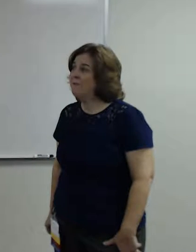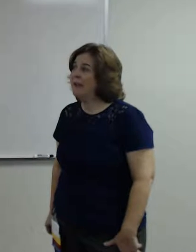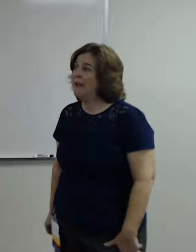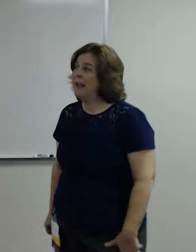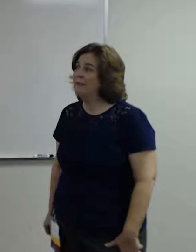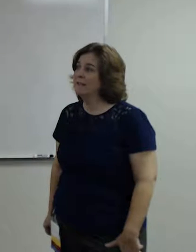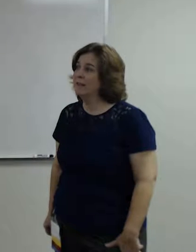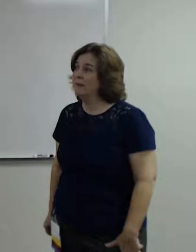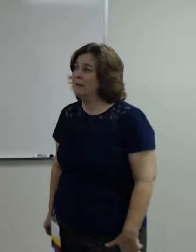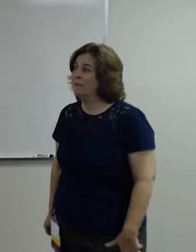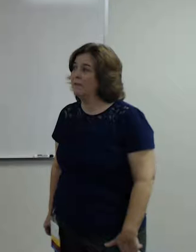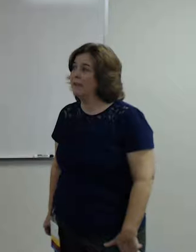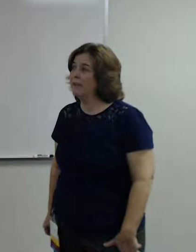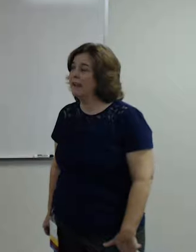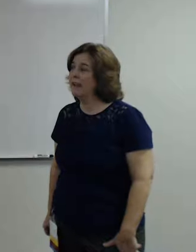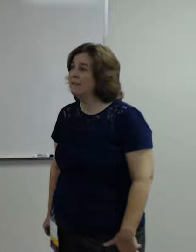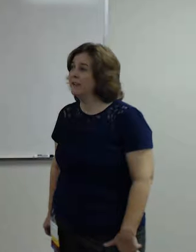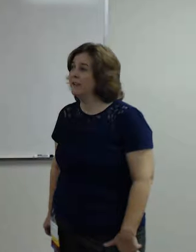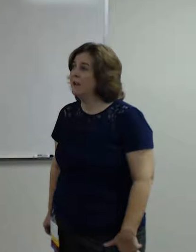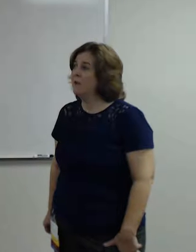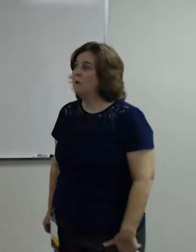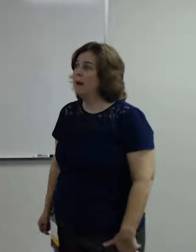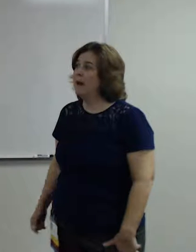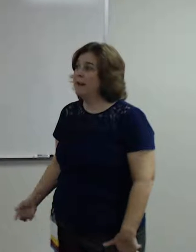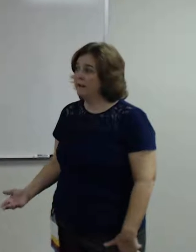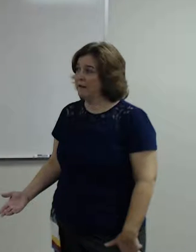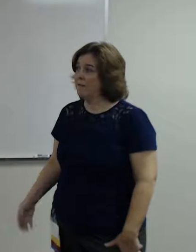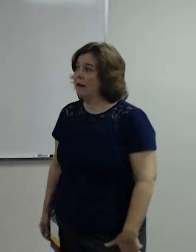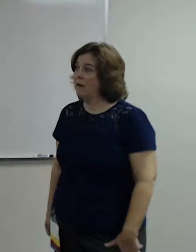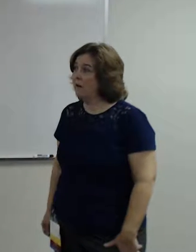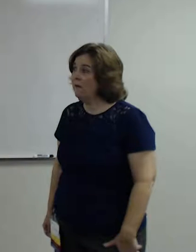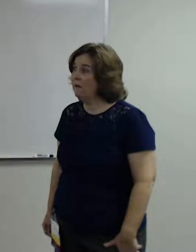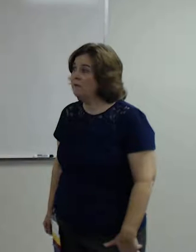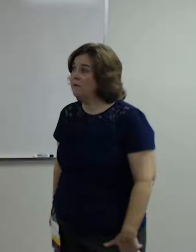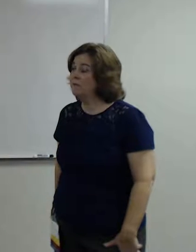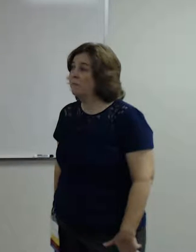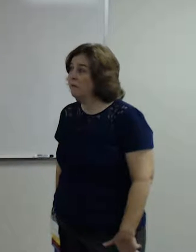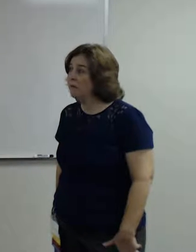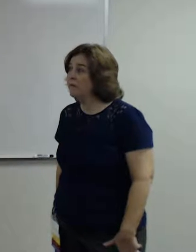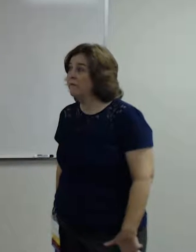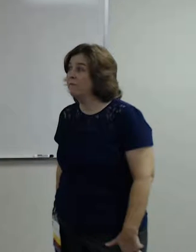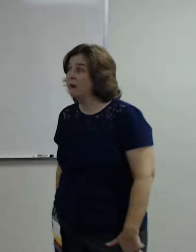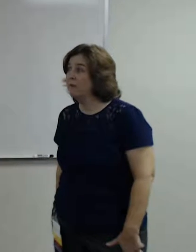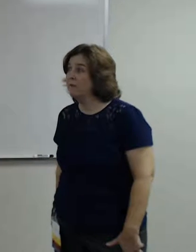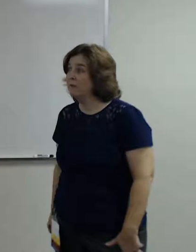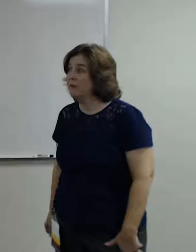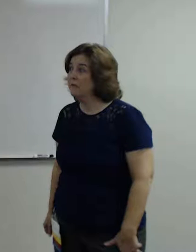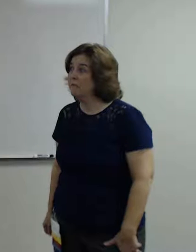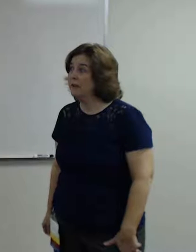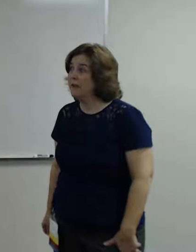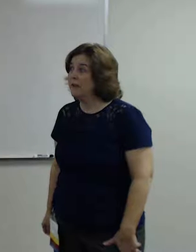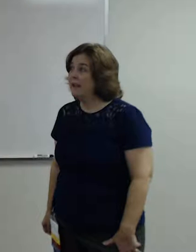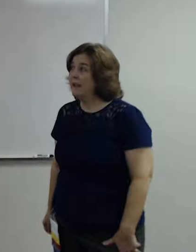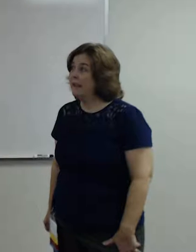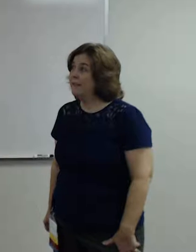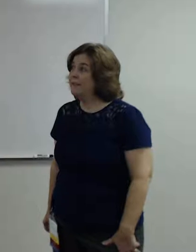and the outside people. And they asked me, why am I, Carl, so supportive of both groups? And they said